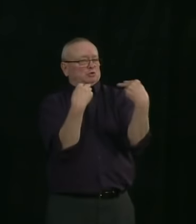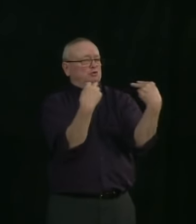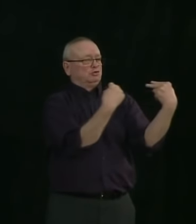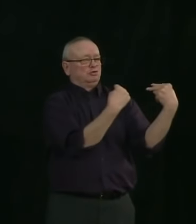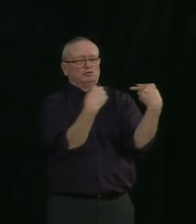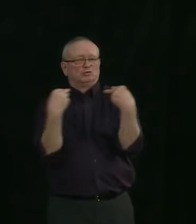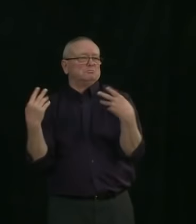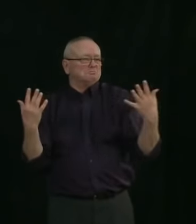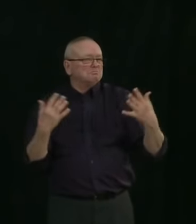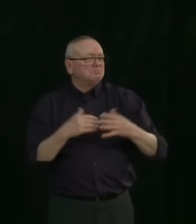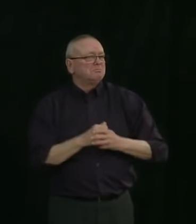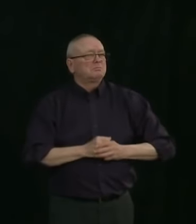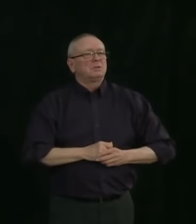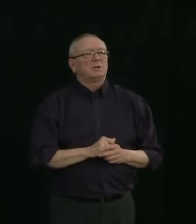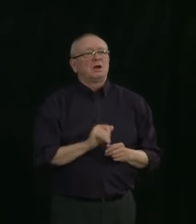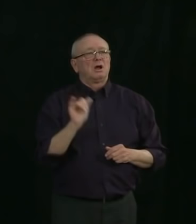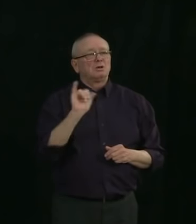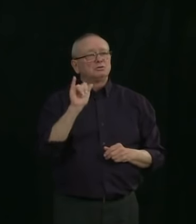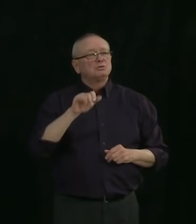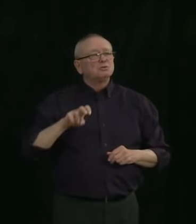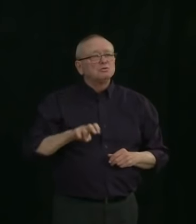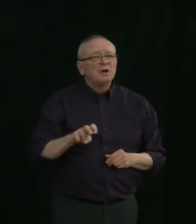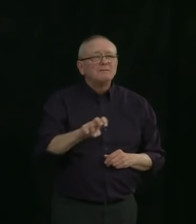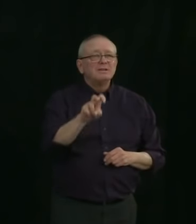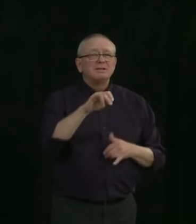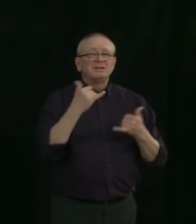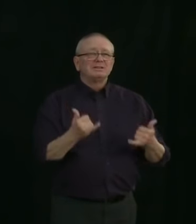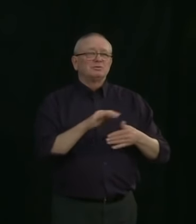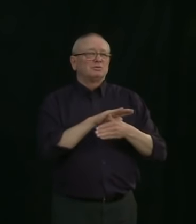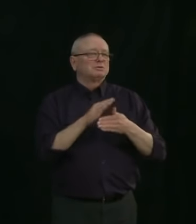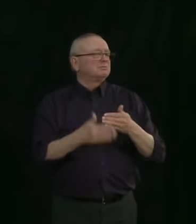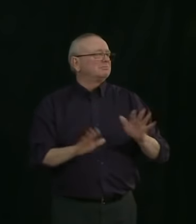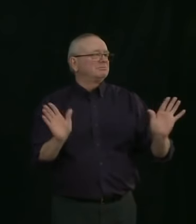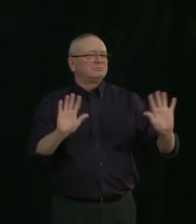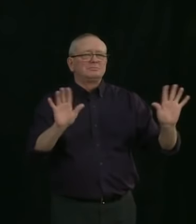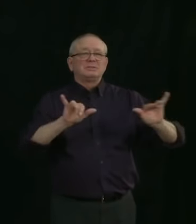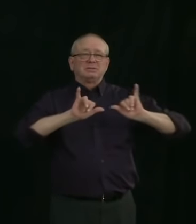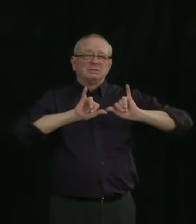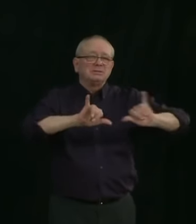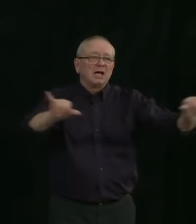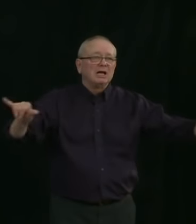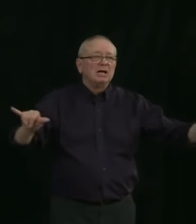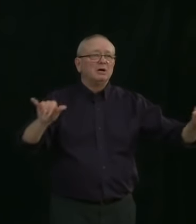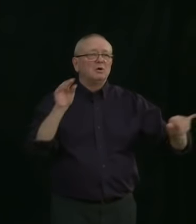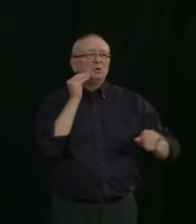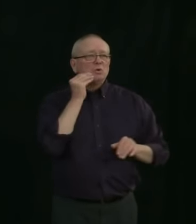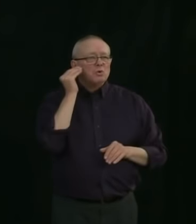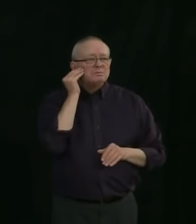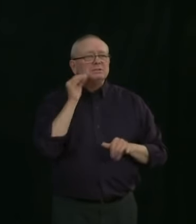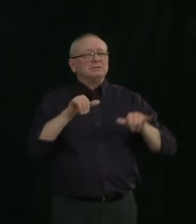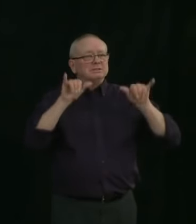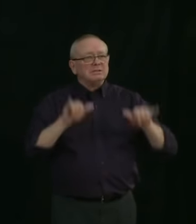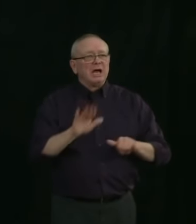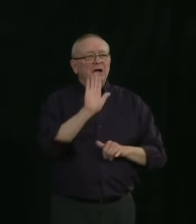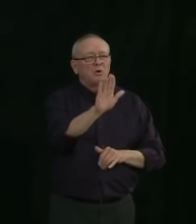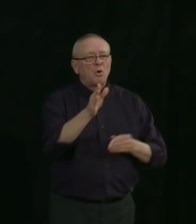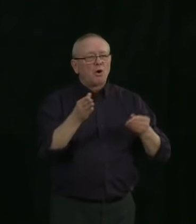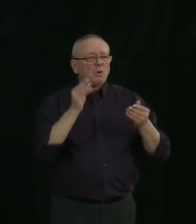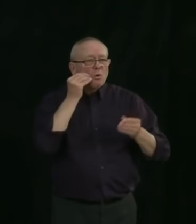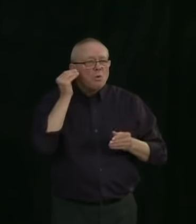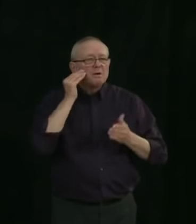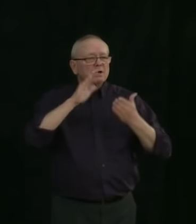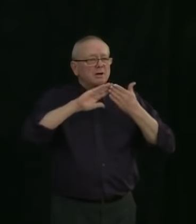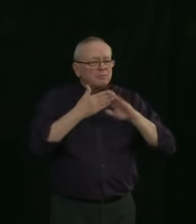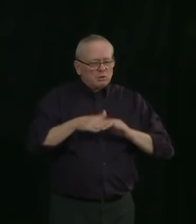your property. This virus can too easily spread from the touch of a serving spoon, a kiss to the cheek,